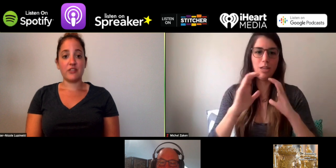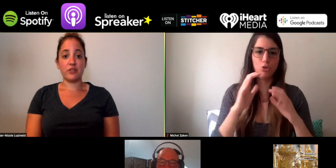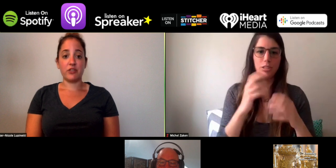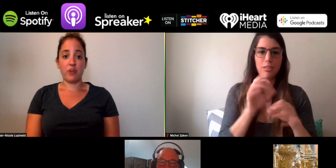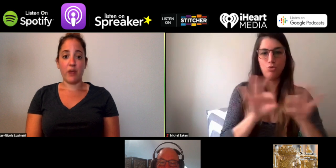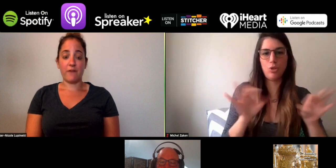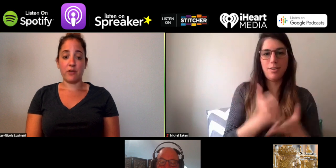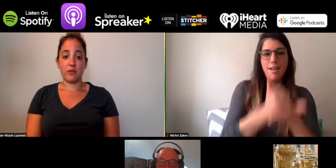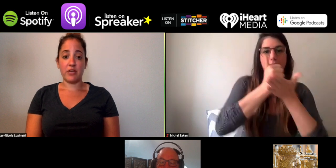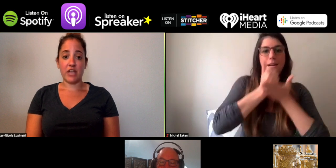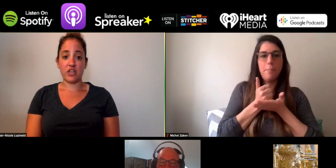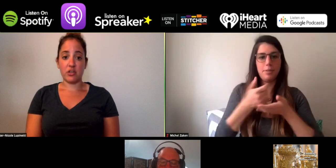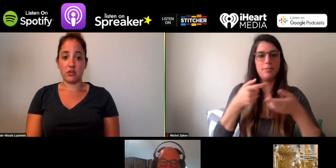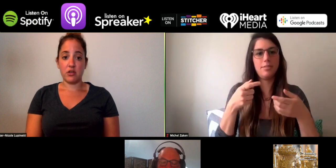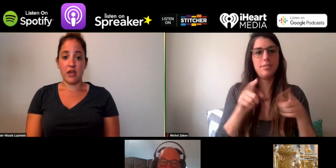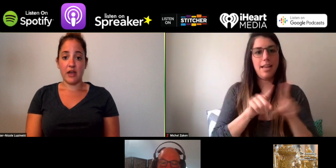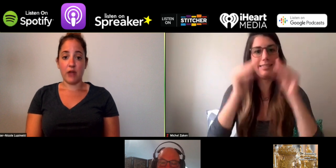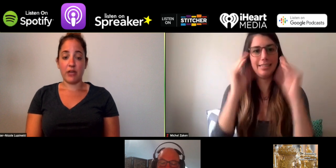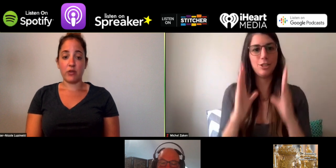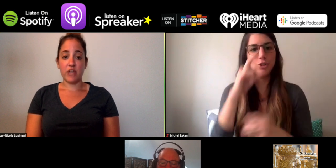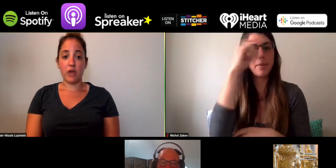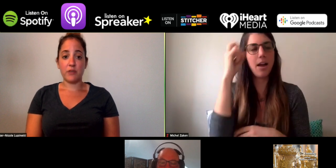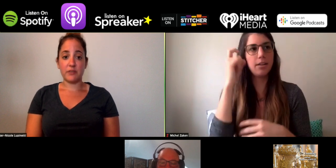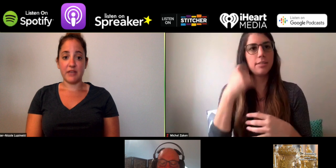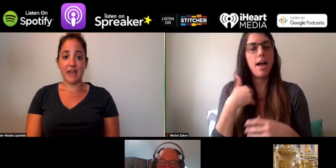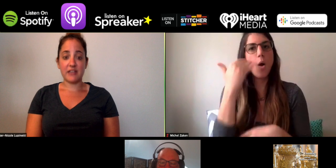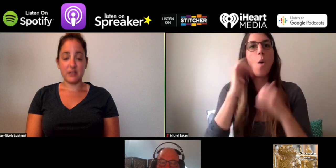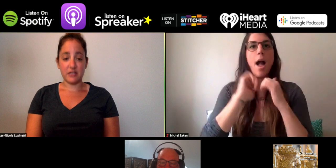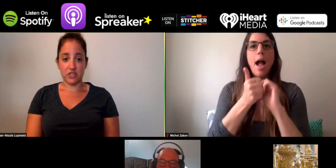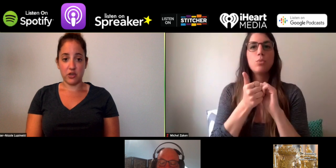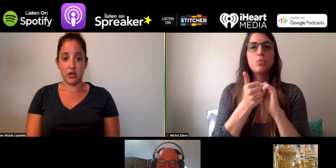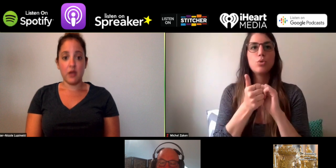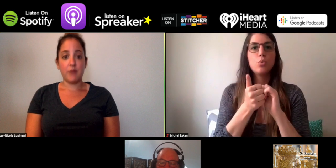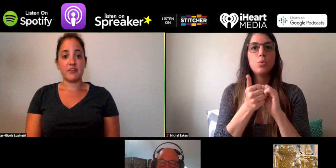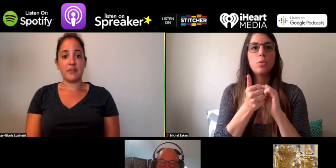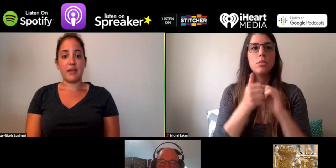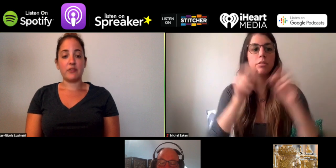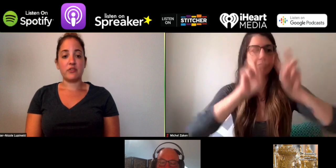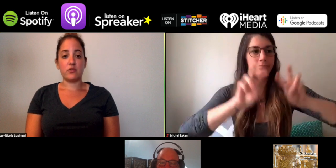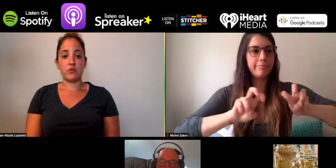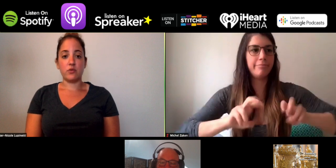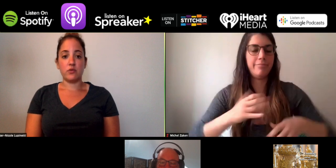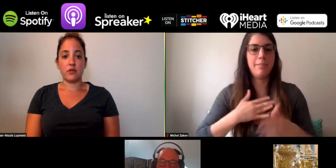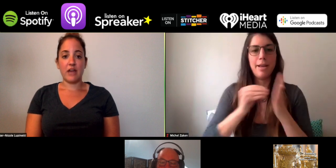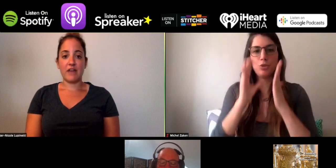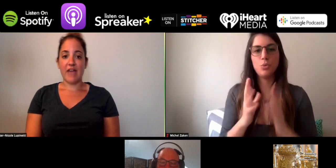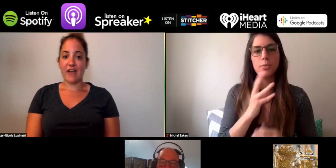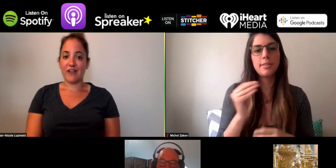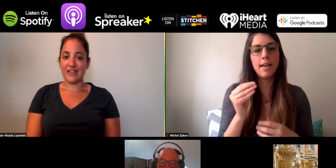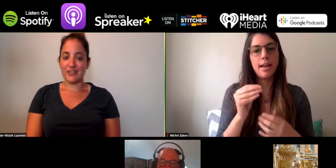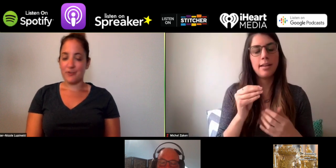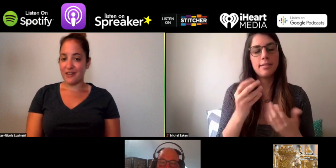So that's a really great way for communication and how language helps me as a teacher, because I'm able to kind